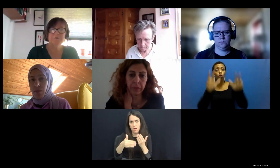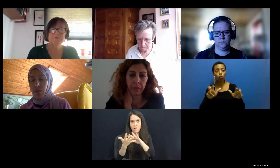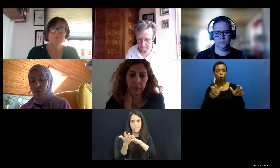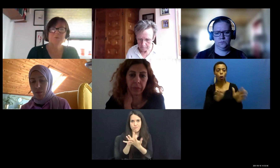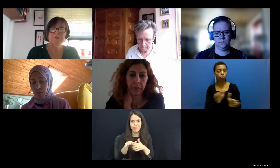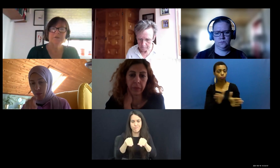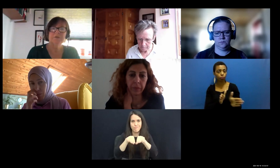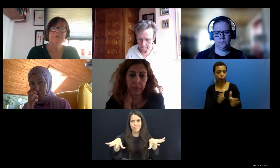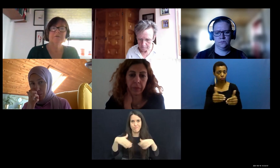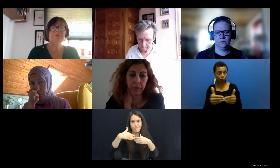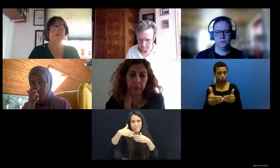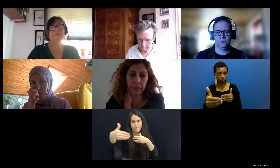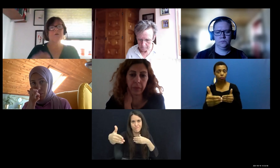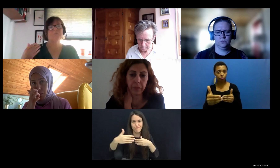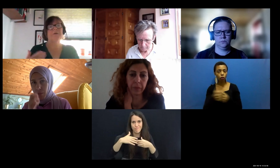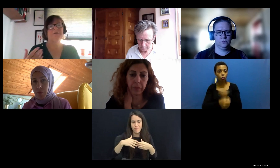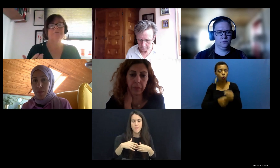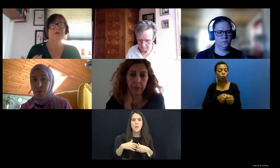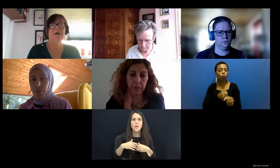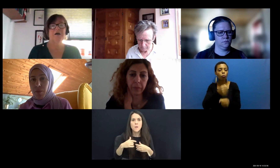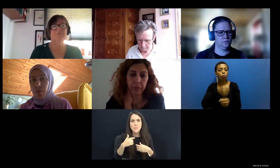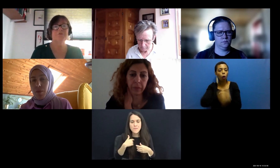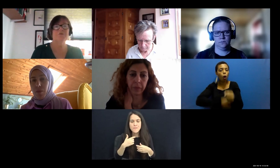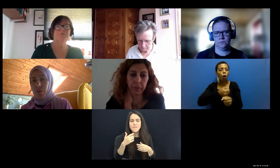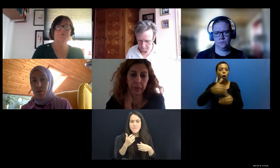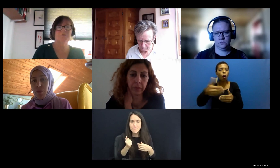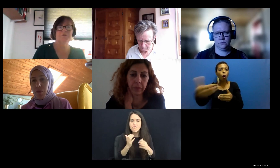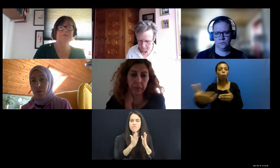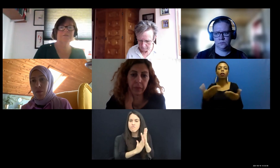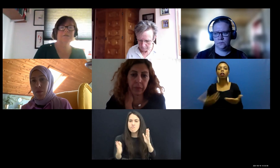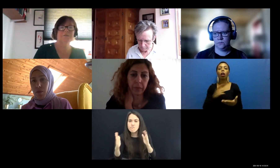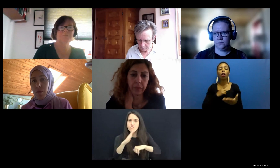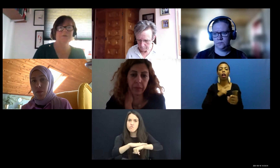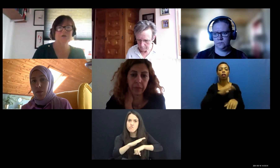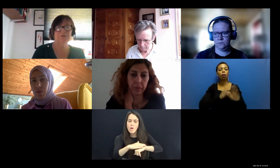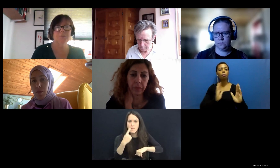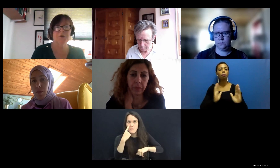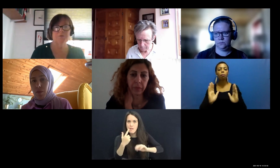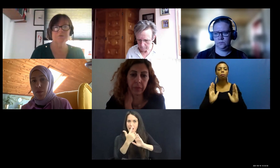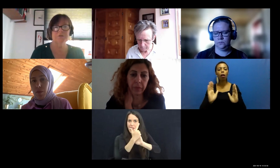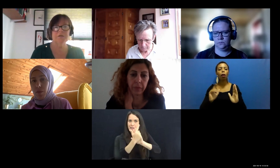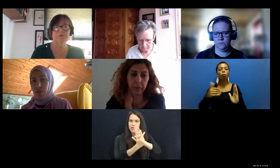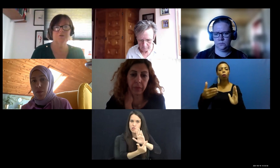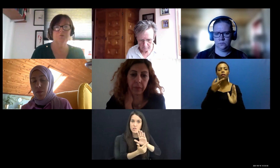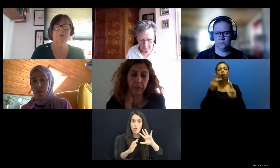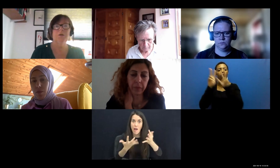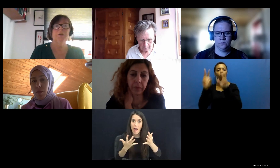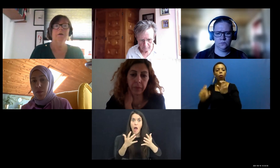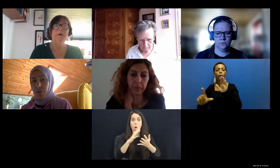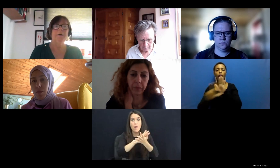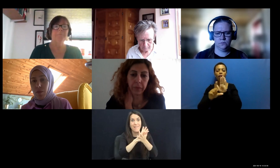years going forward. There's quite a long period of time for the legislation to be transposed